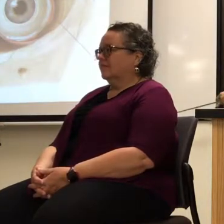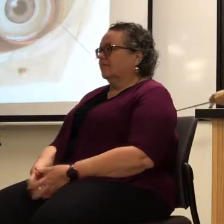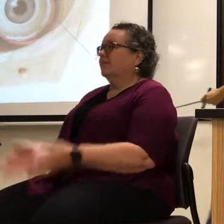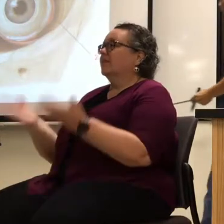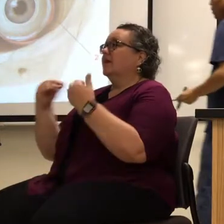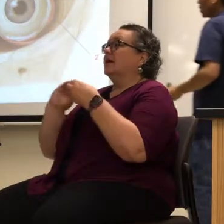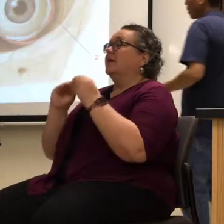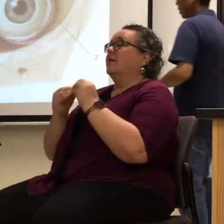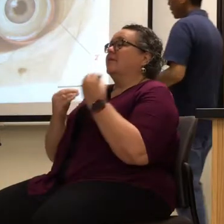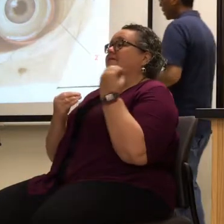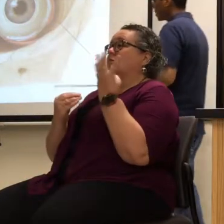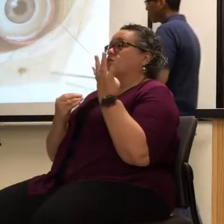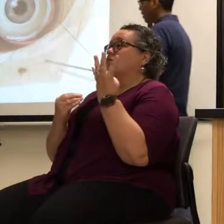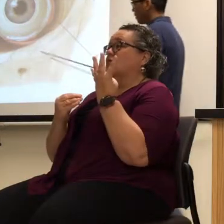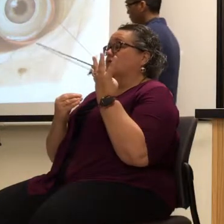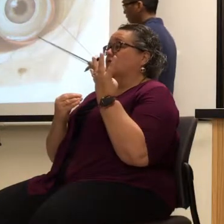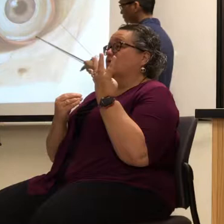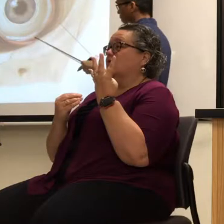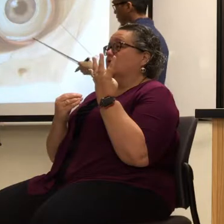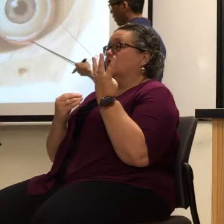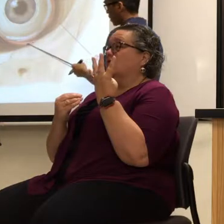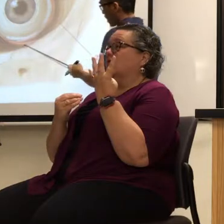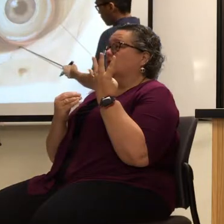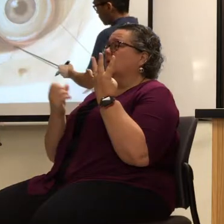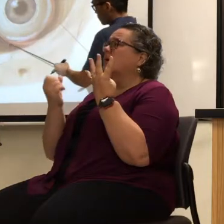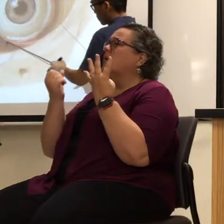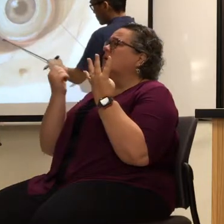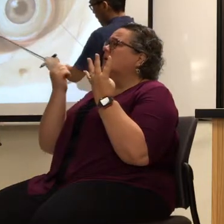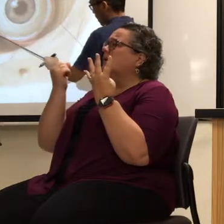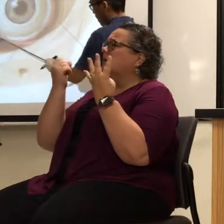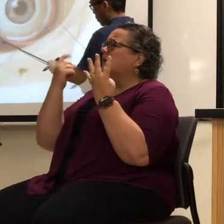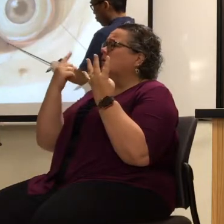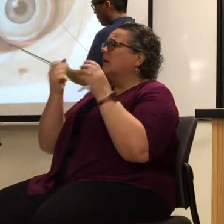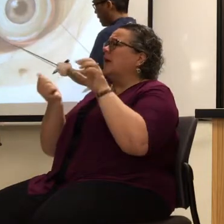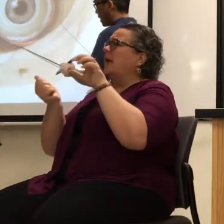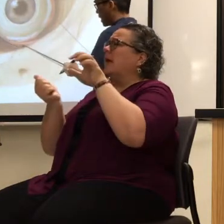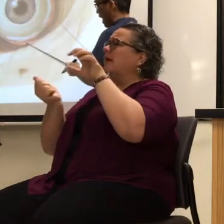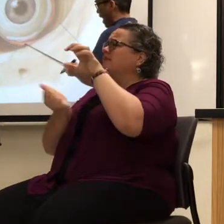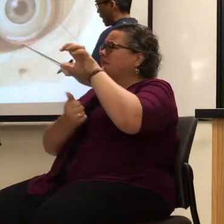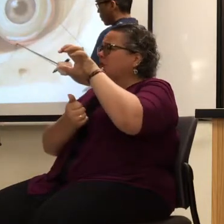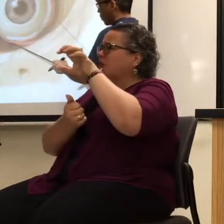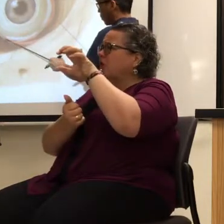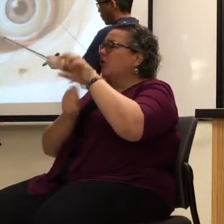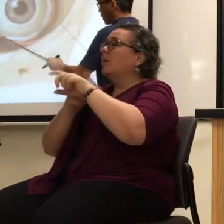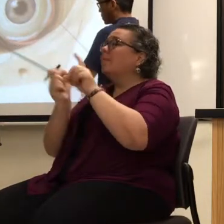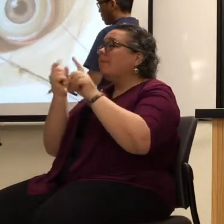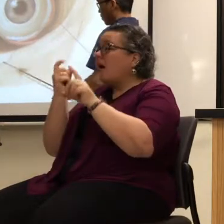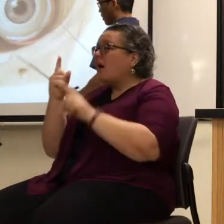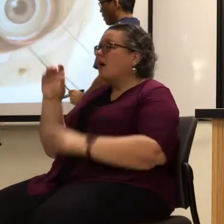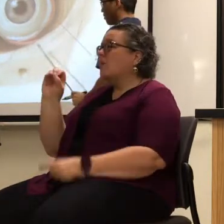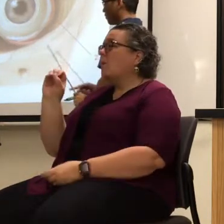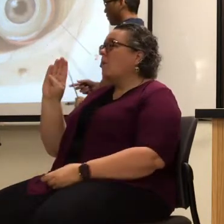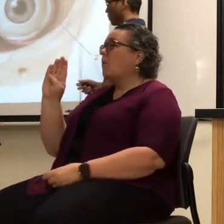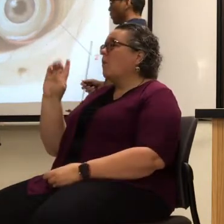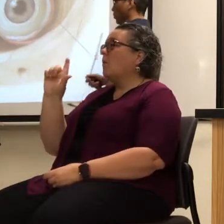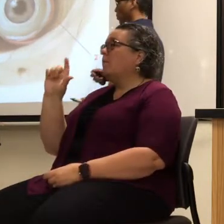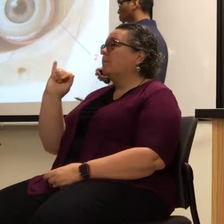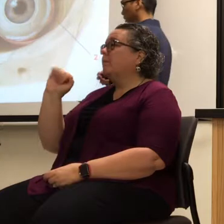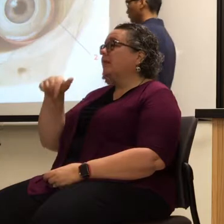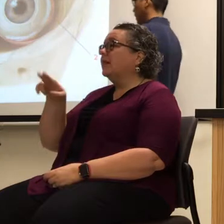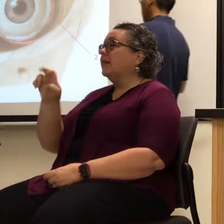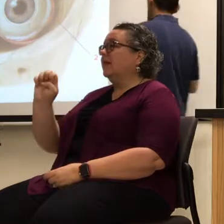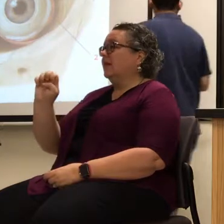Number four. It's inferior, it kind of inserts at an oblique angle. It's called the